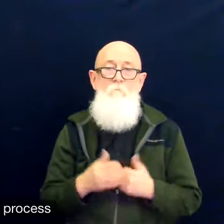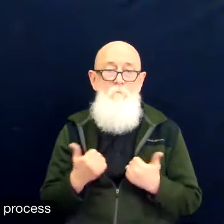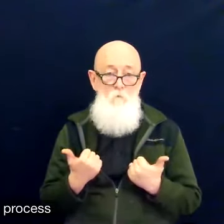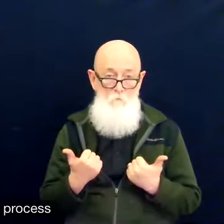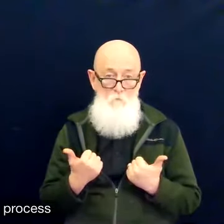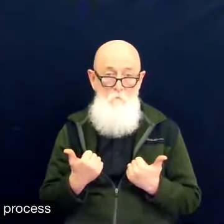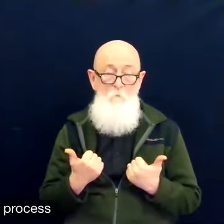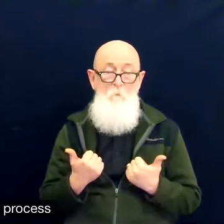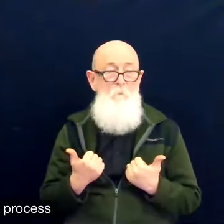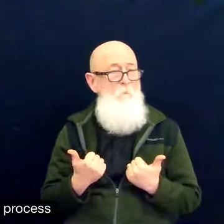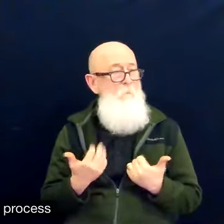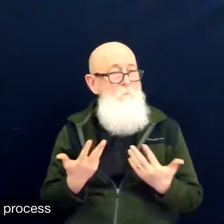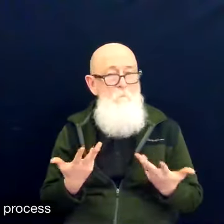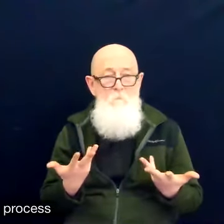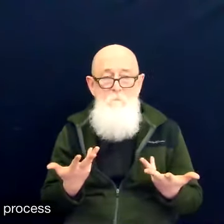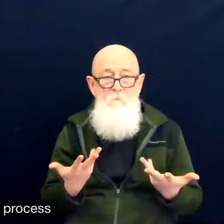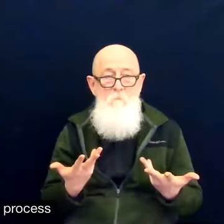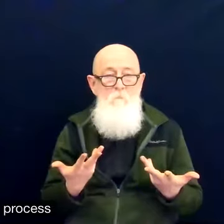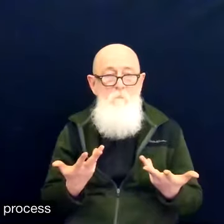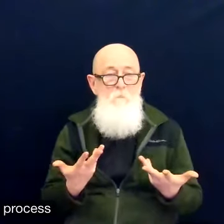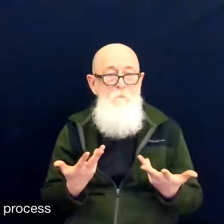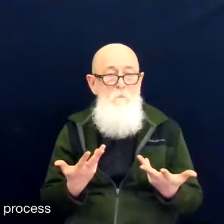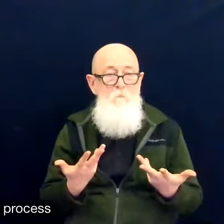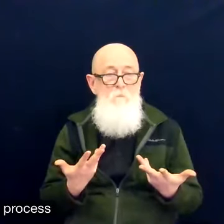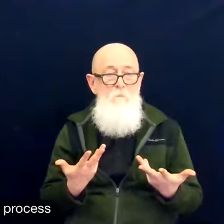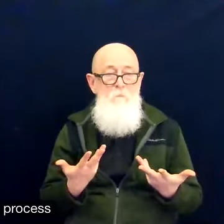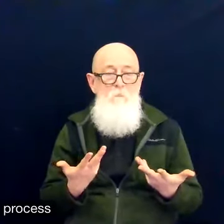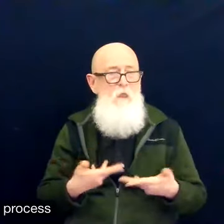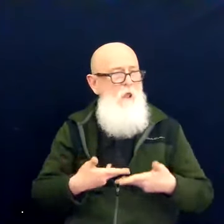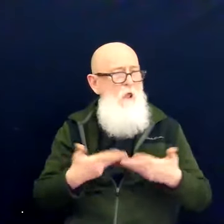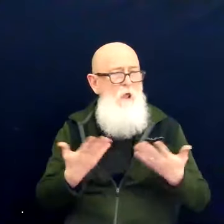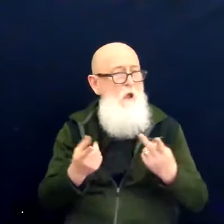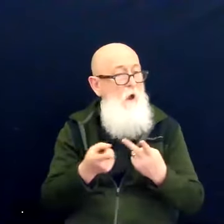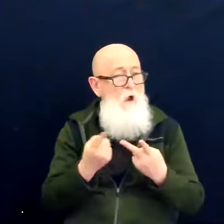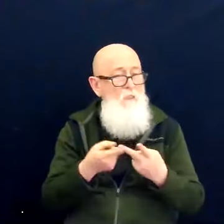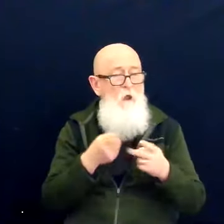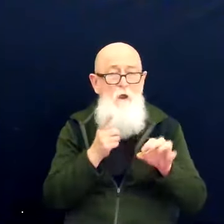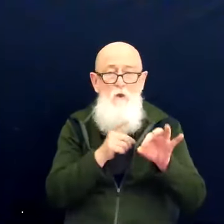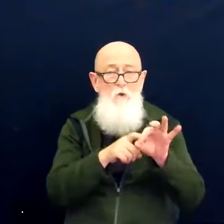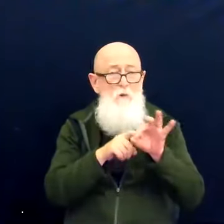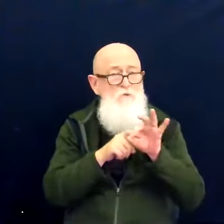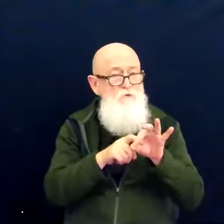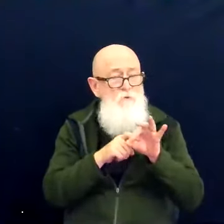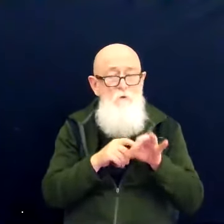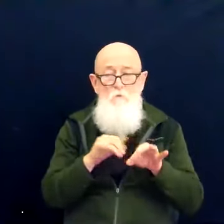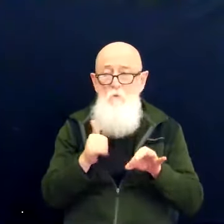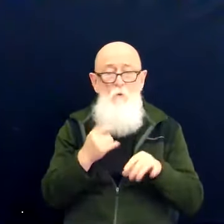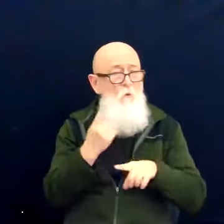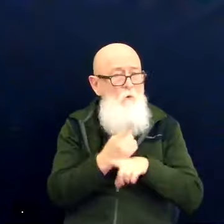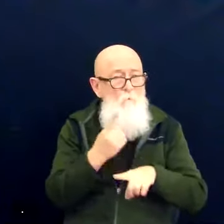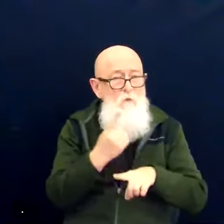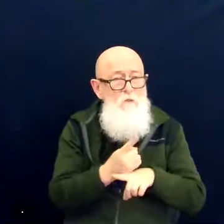Okay, so are there any final questions or comments about the process from here